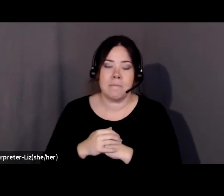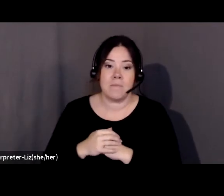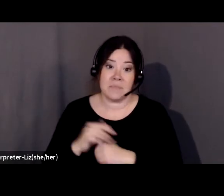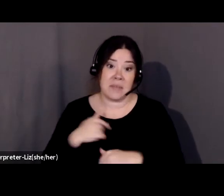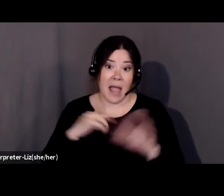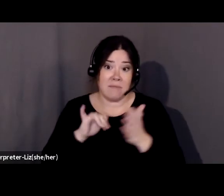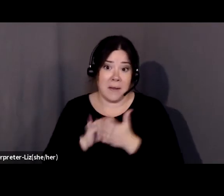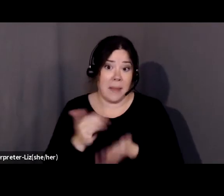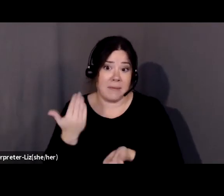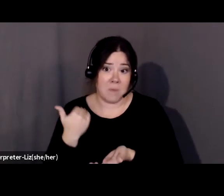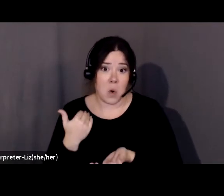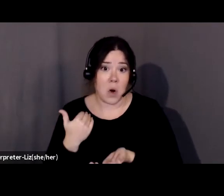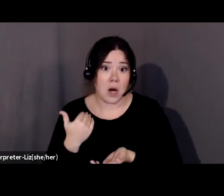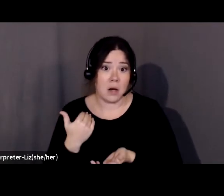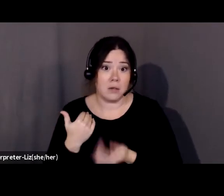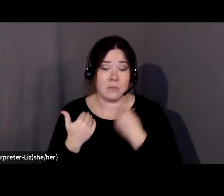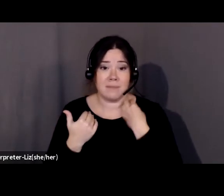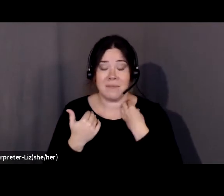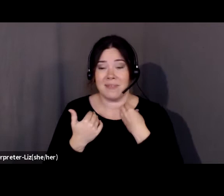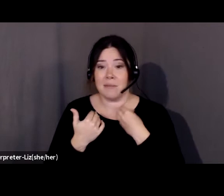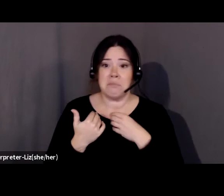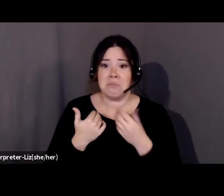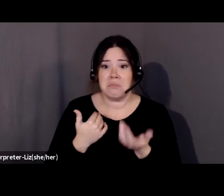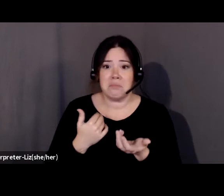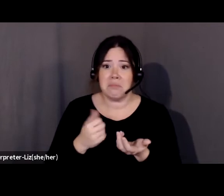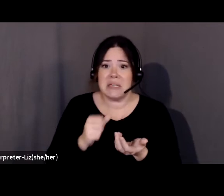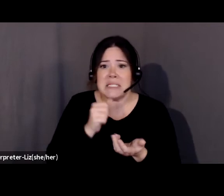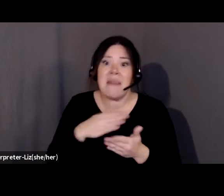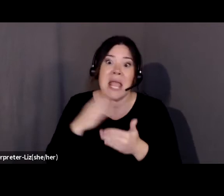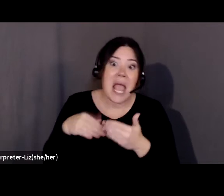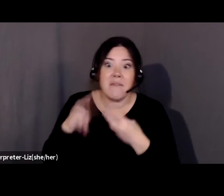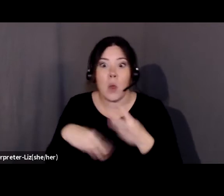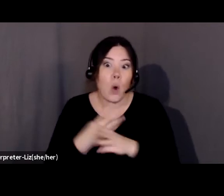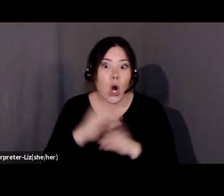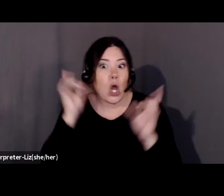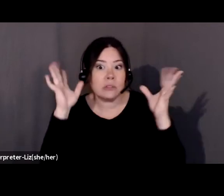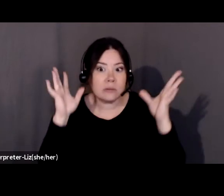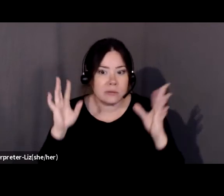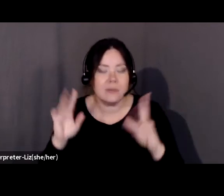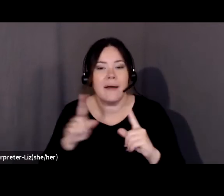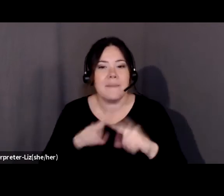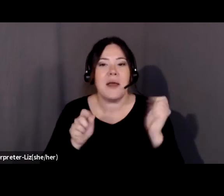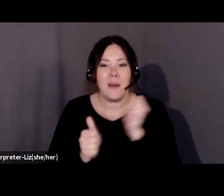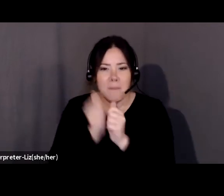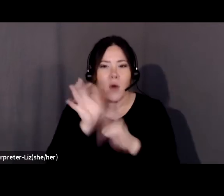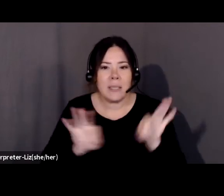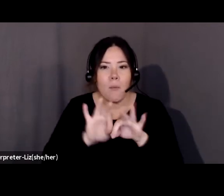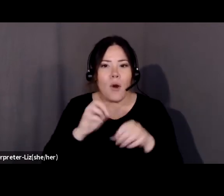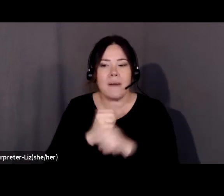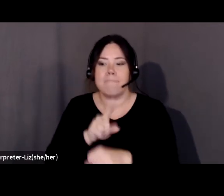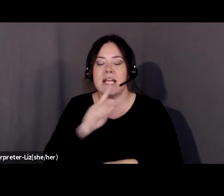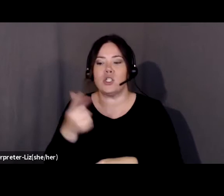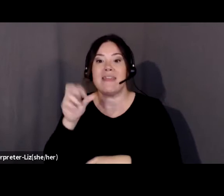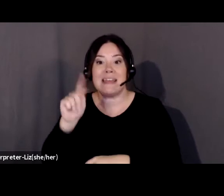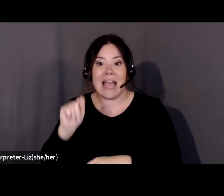that before. It's, not the end of the world. And it's most important to make sure that the guests feel like they